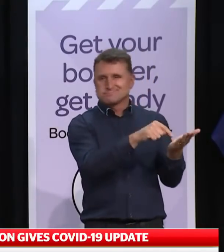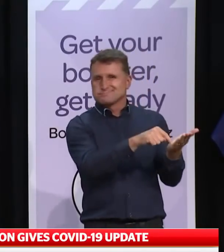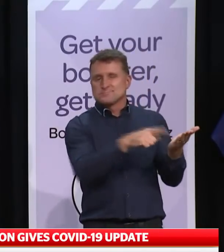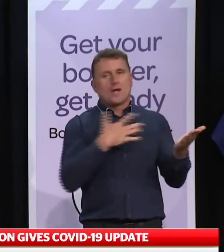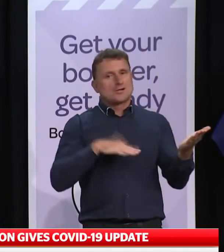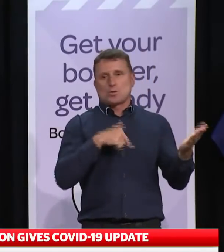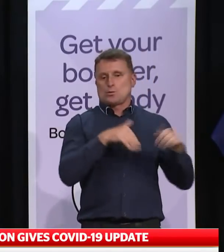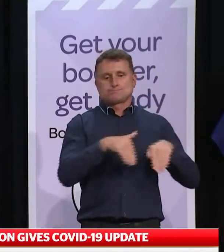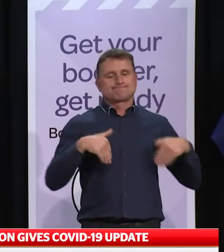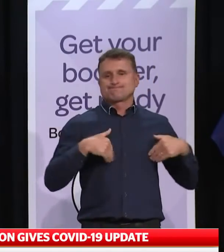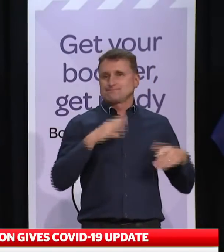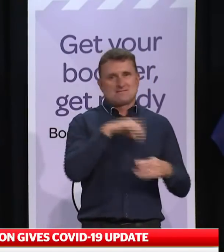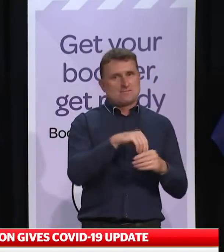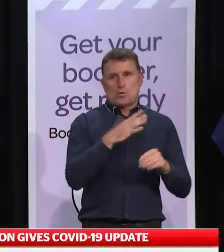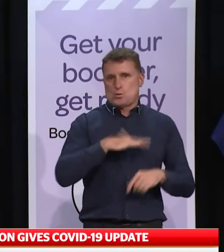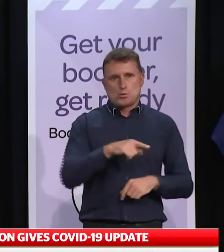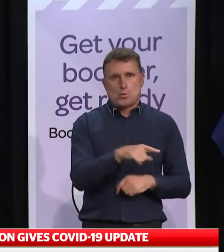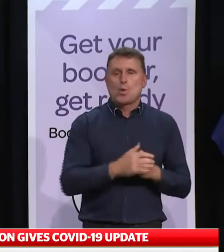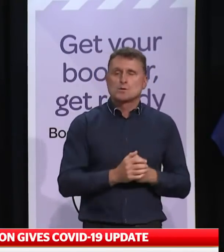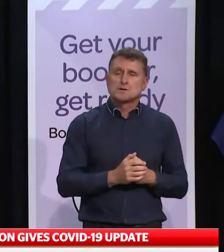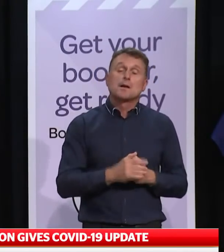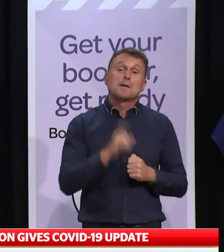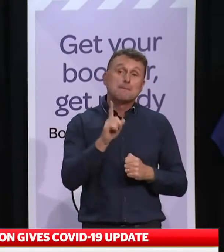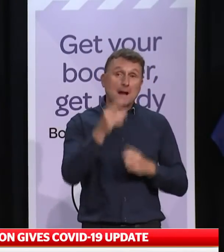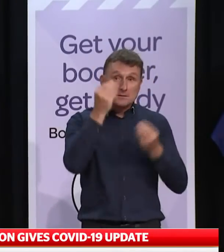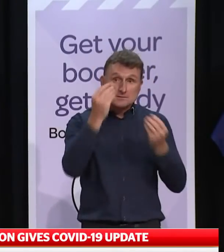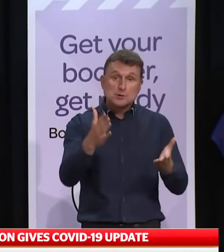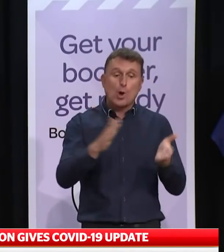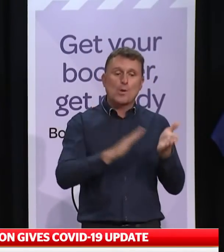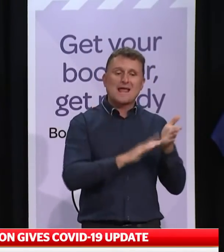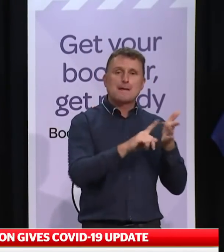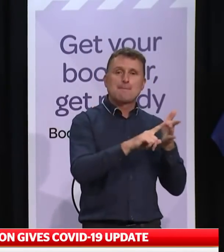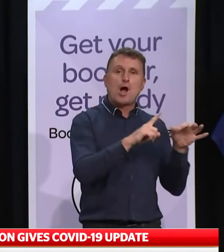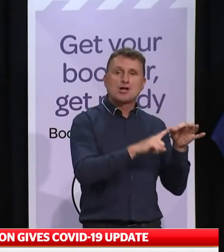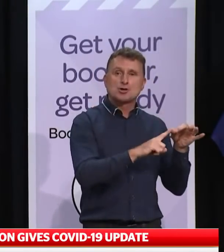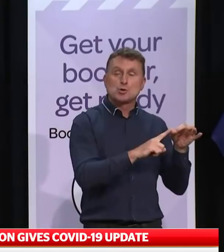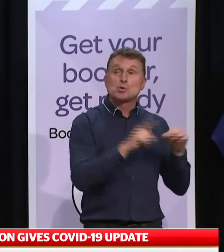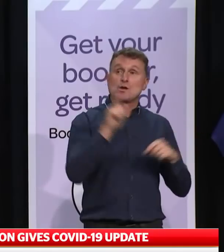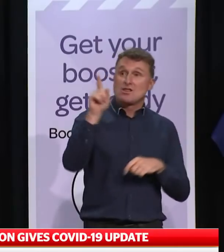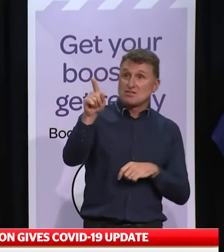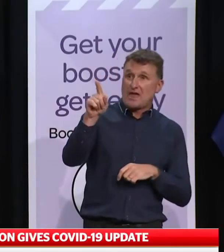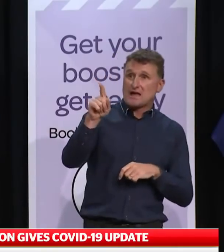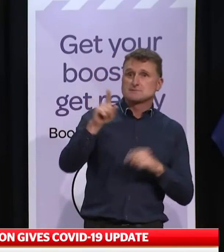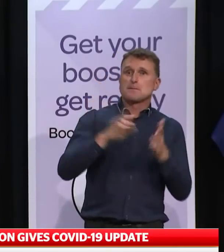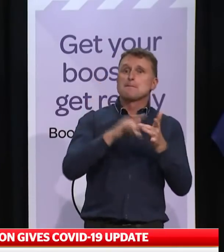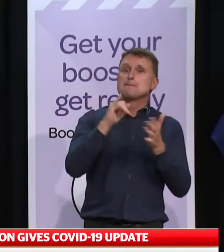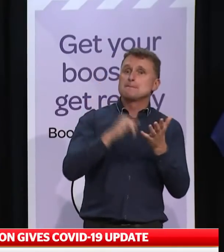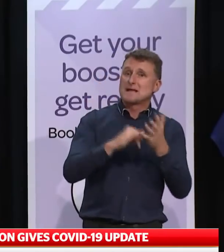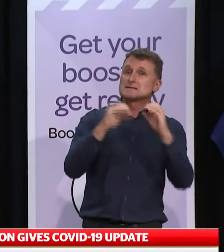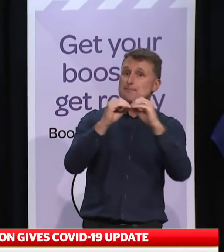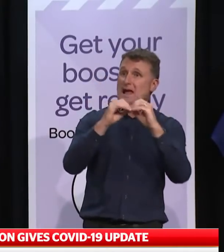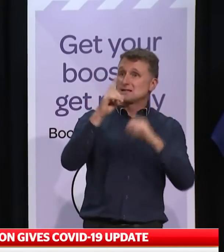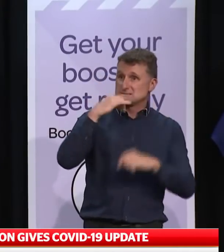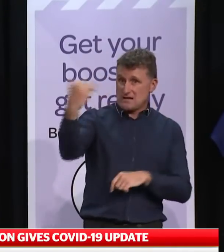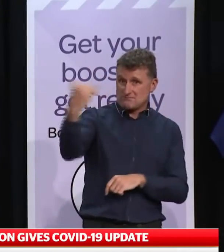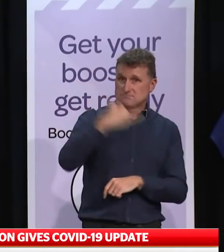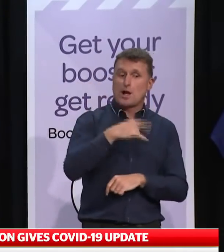The important point here is there is a place in MIQ for Ms Bellis, and I urge her to take it up. Just